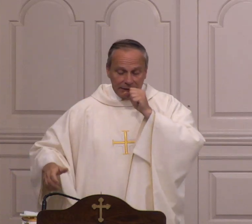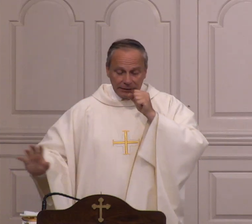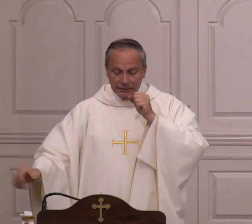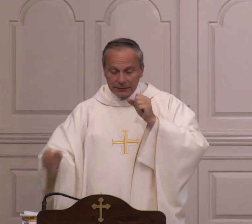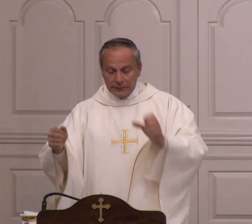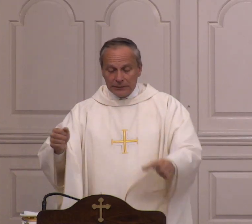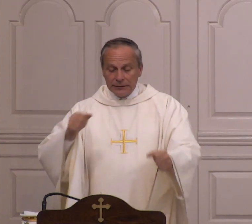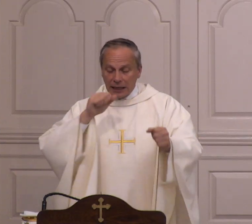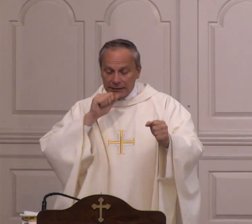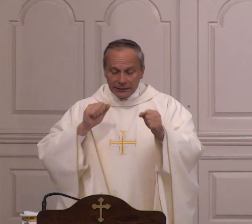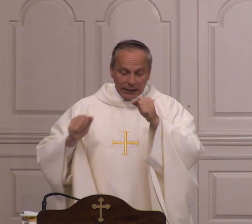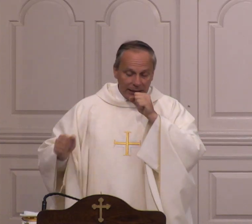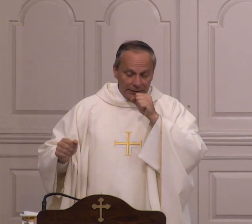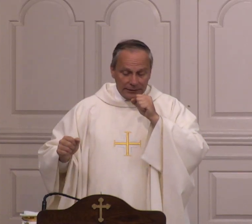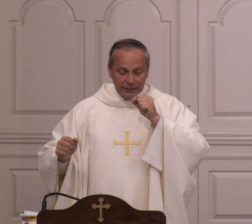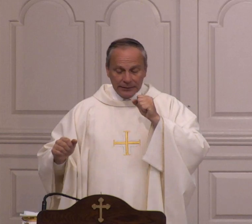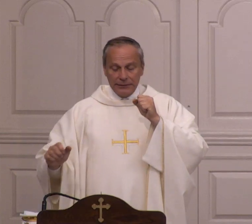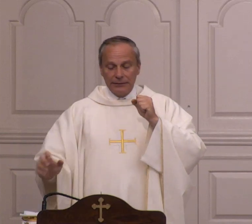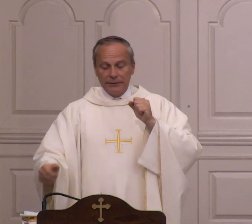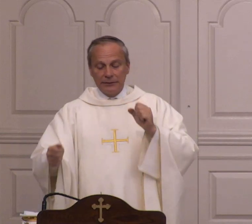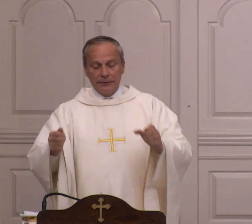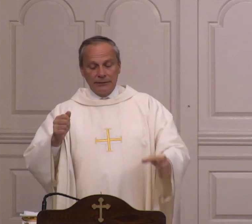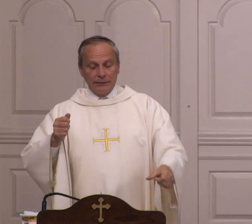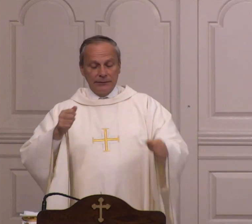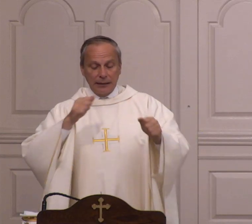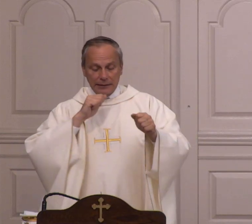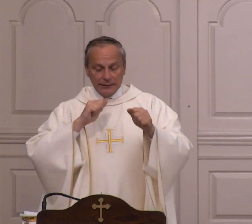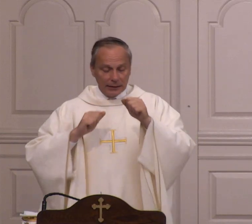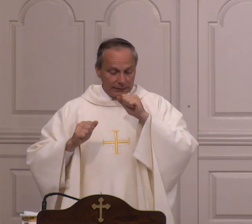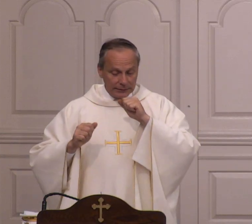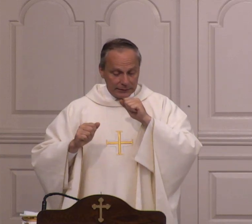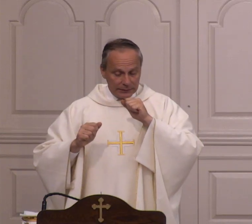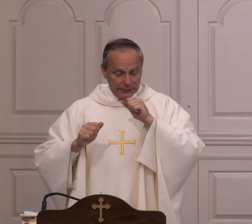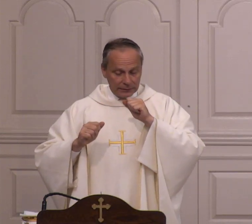and began to pick the heads of grain to eat them.